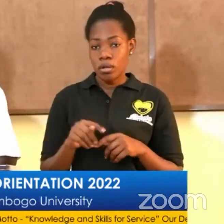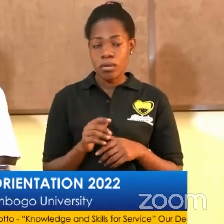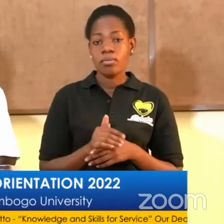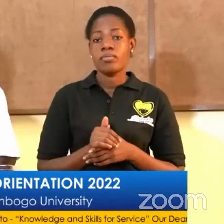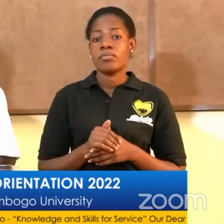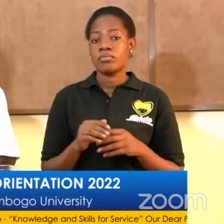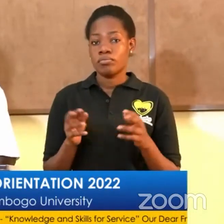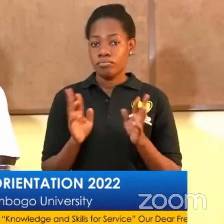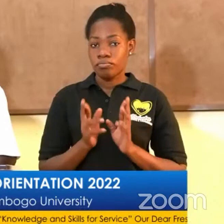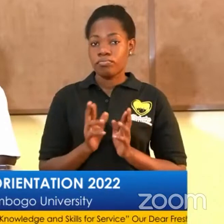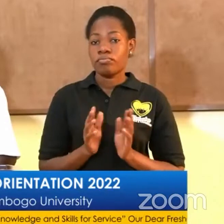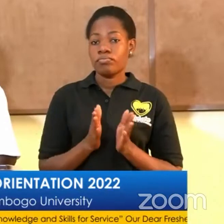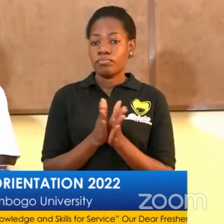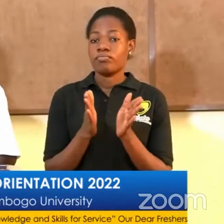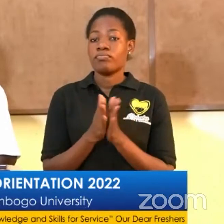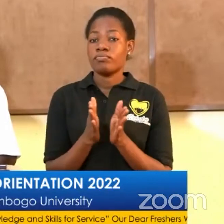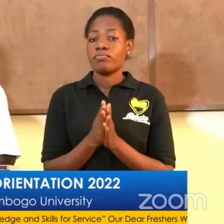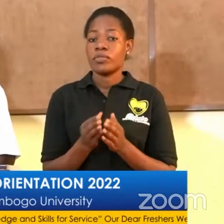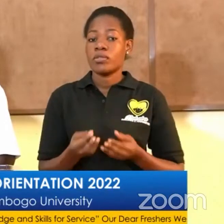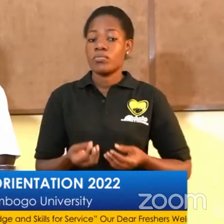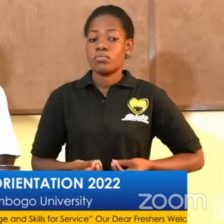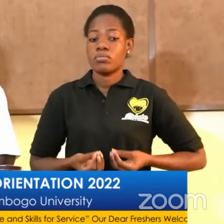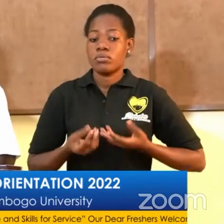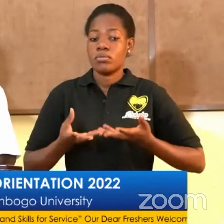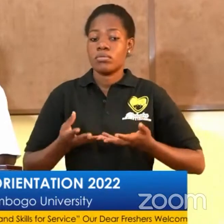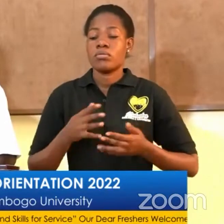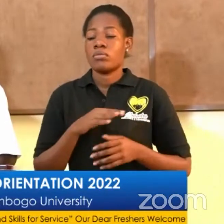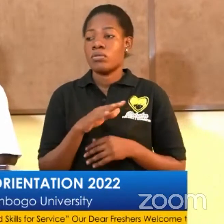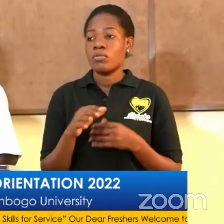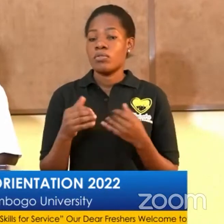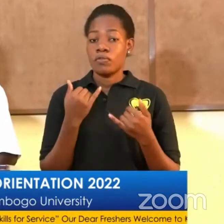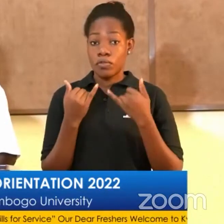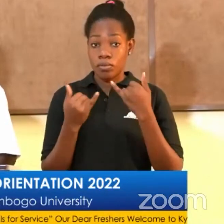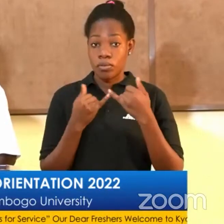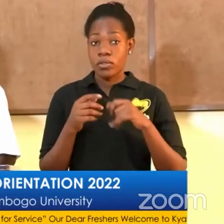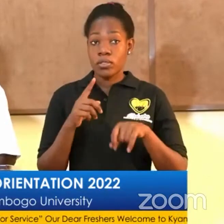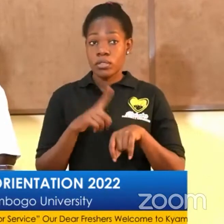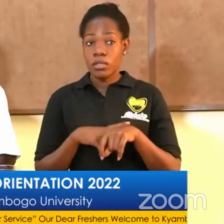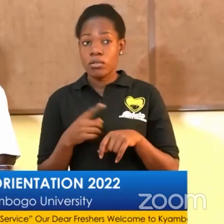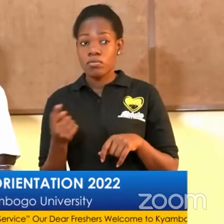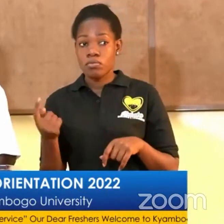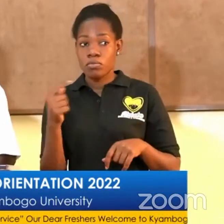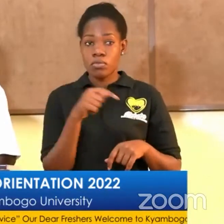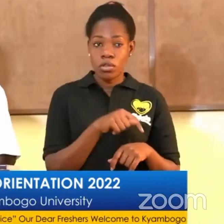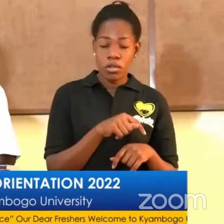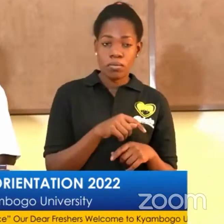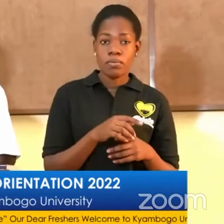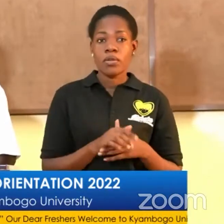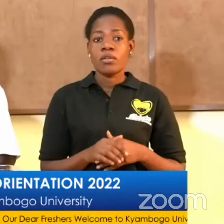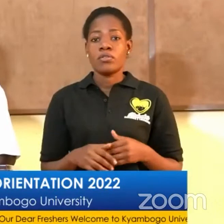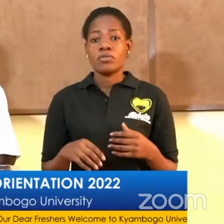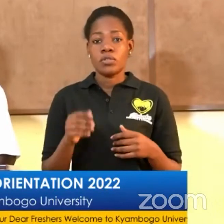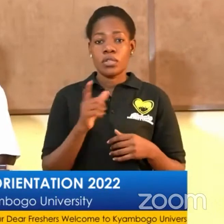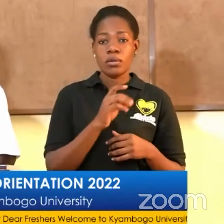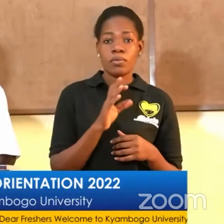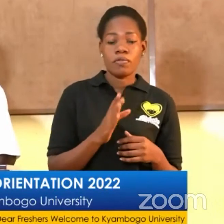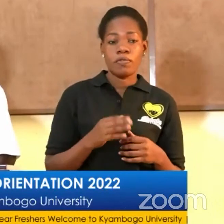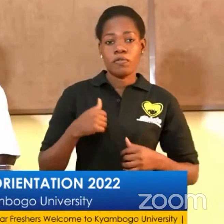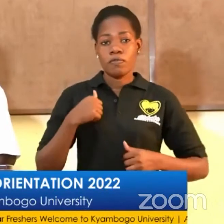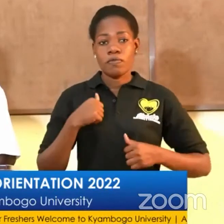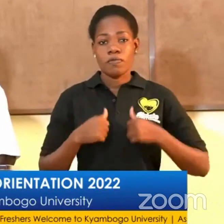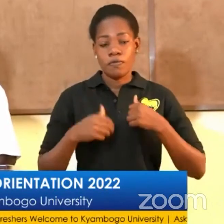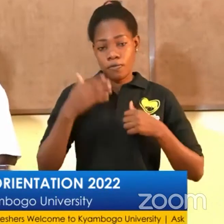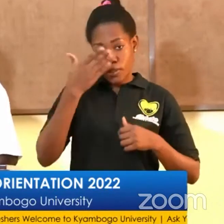you some of this information when you visit the library for the physical library tour and e-resources